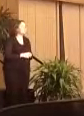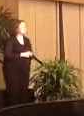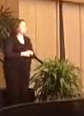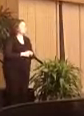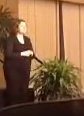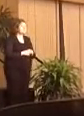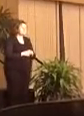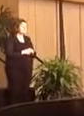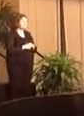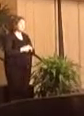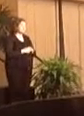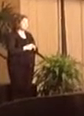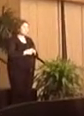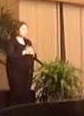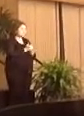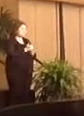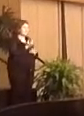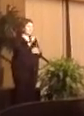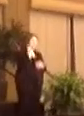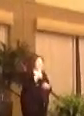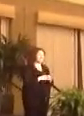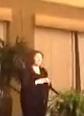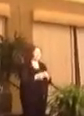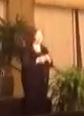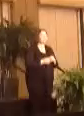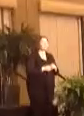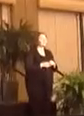does that answer your question? Yeah. Okay.